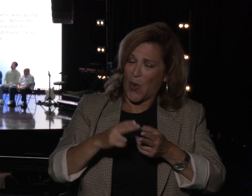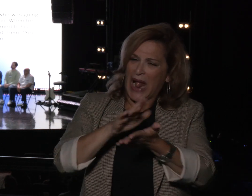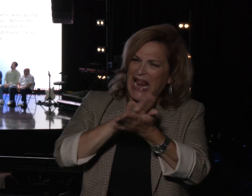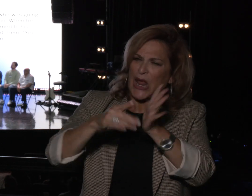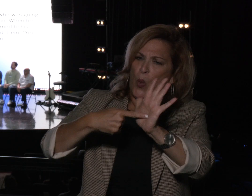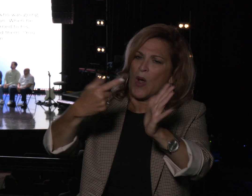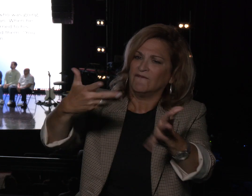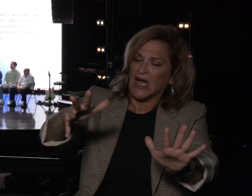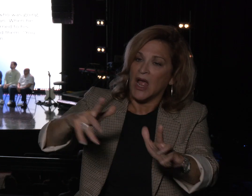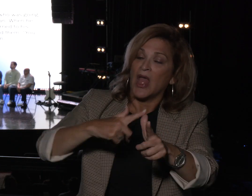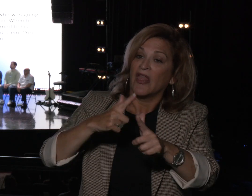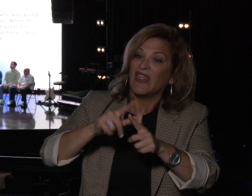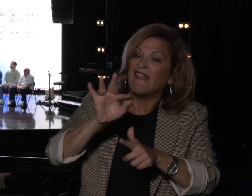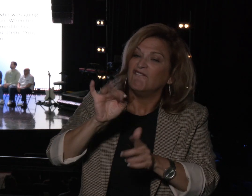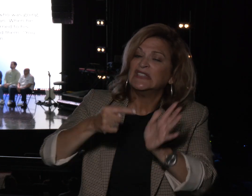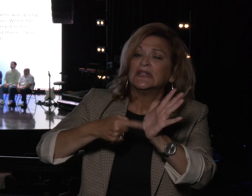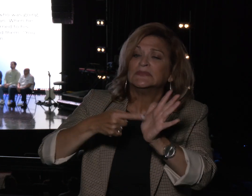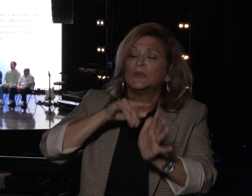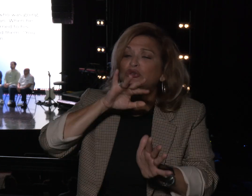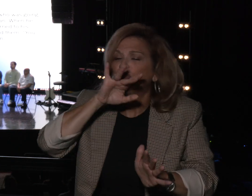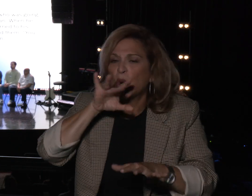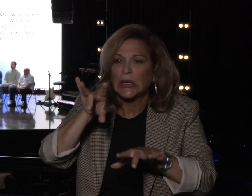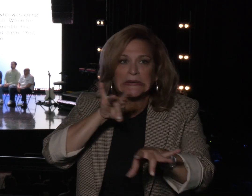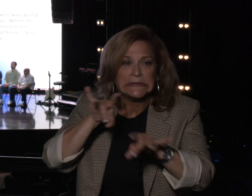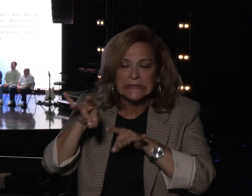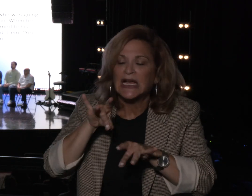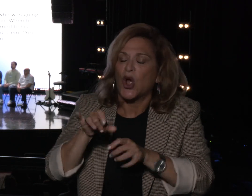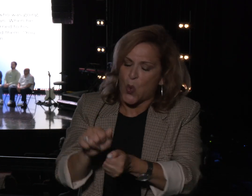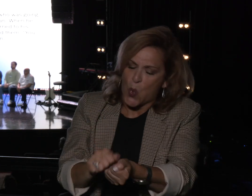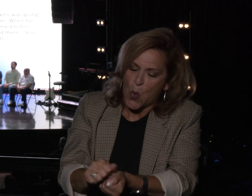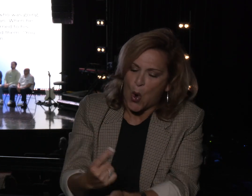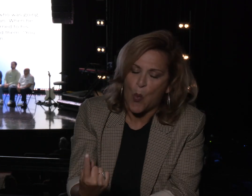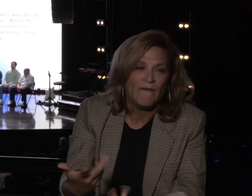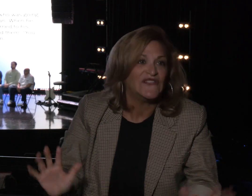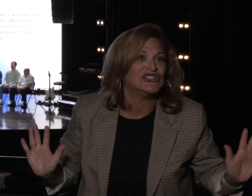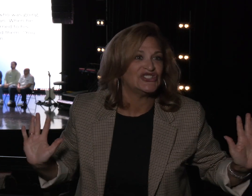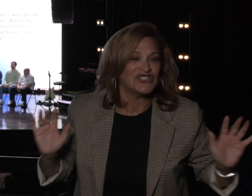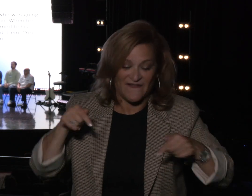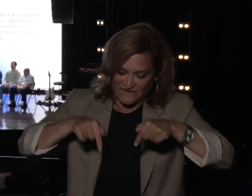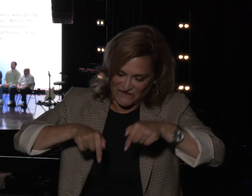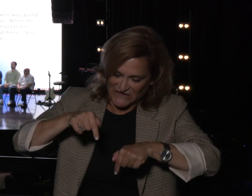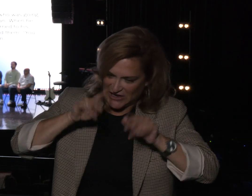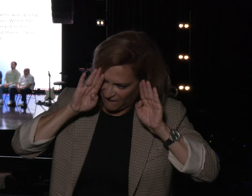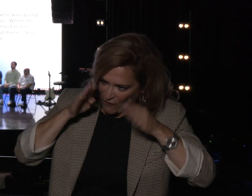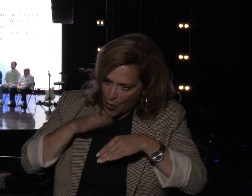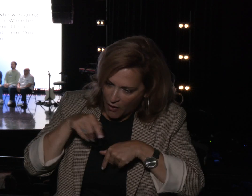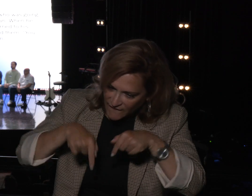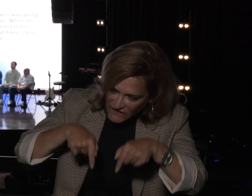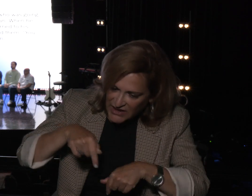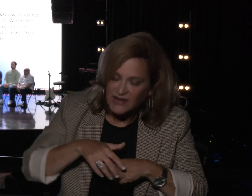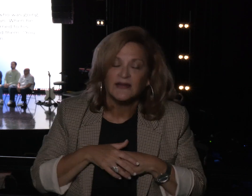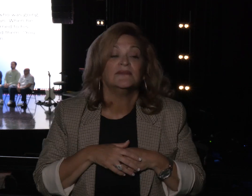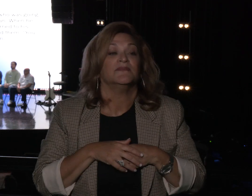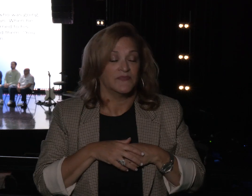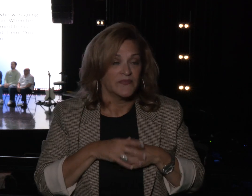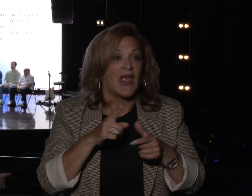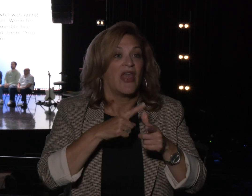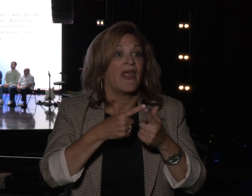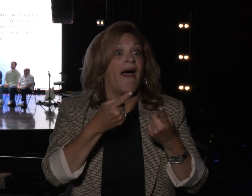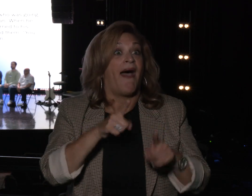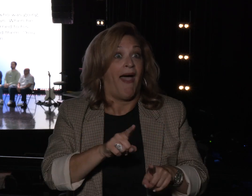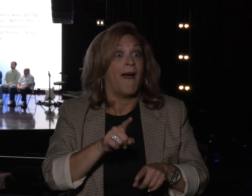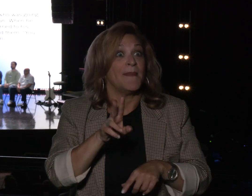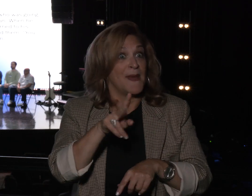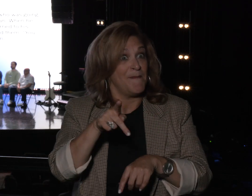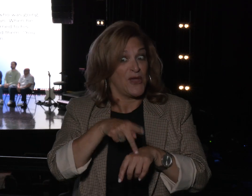why he said not everyone was clean. And when he had finished washing their feet, he put on his clothes and returned to his place. "Do you understand what I